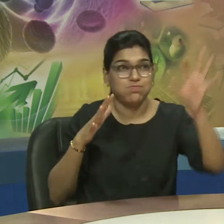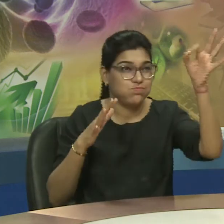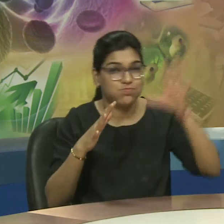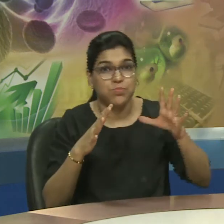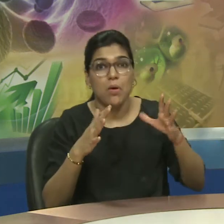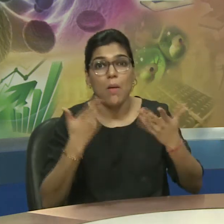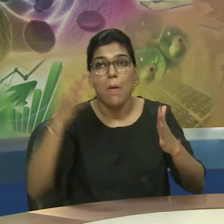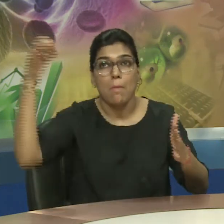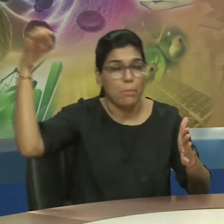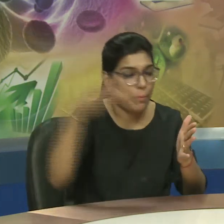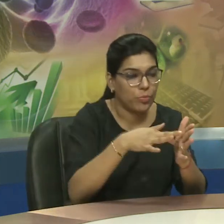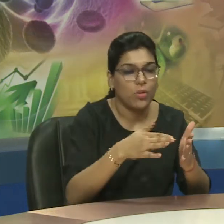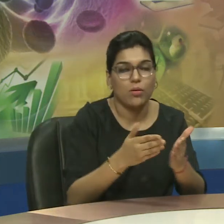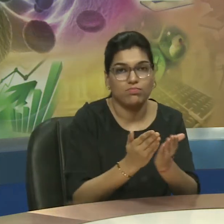against risks